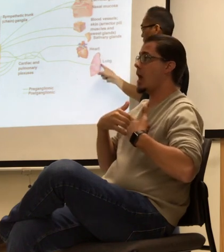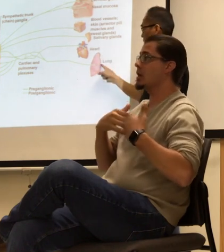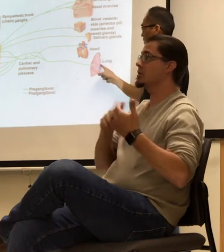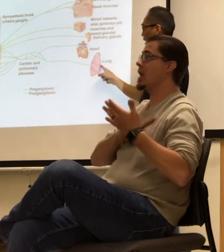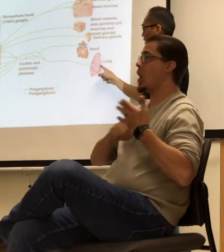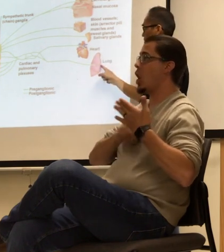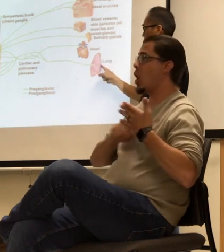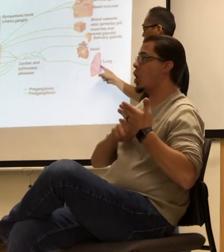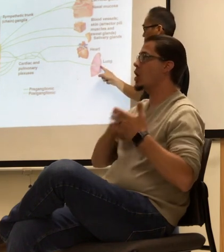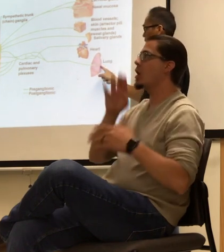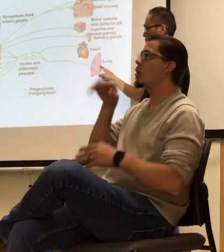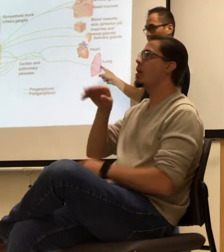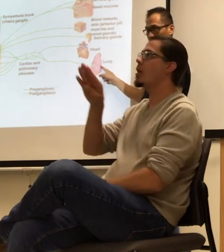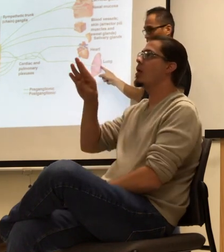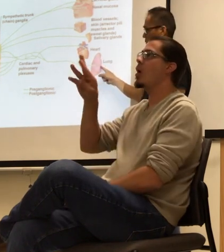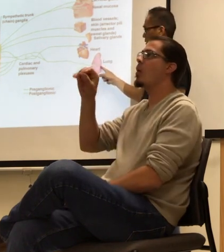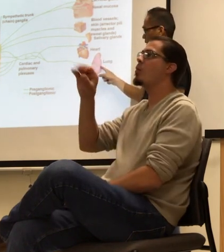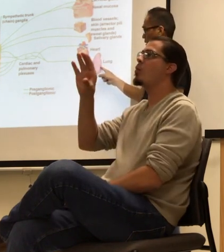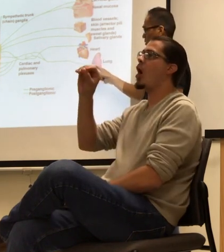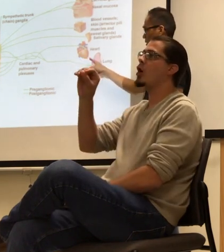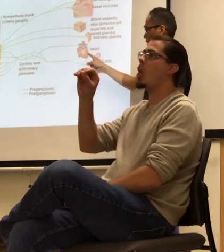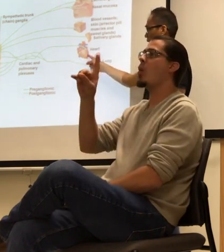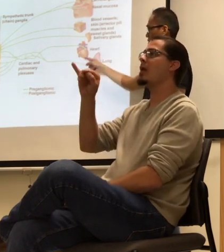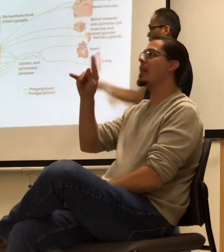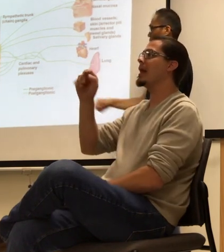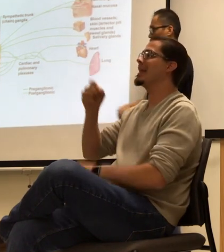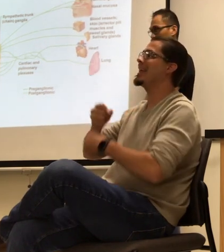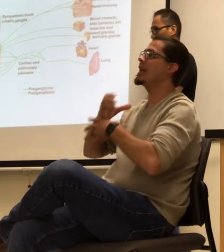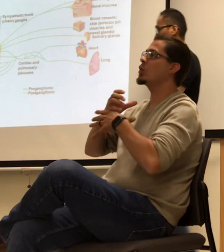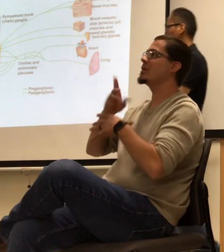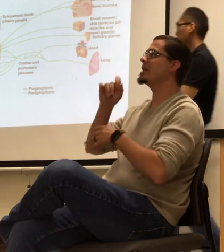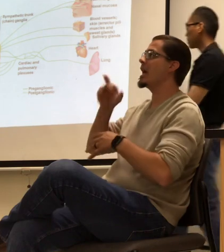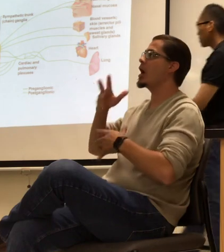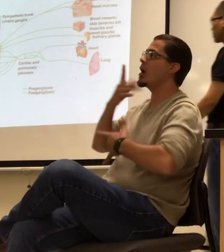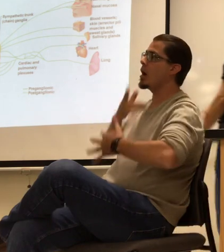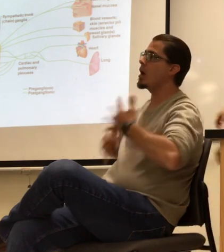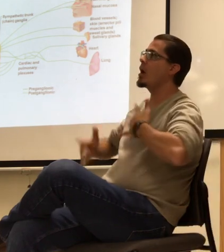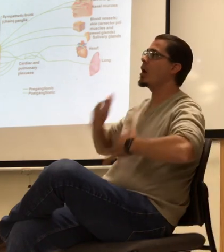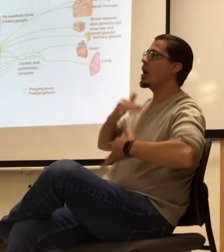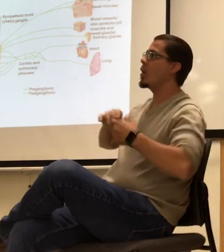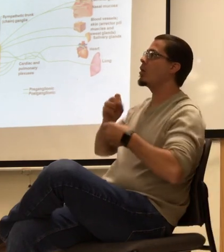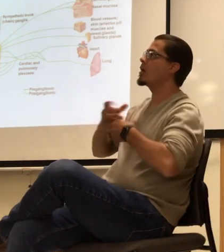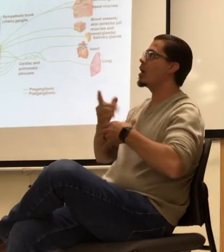It bronchodilates, they increase airflow to the lungs, and it gets your heart rate going.